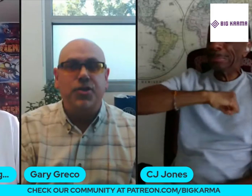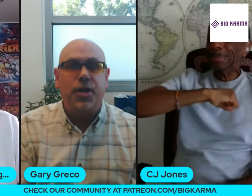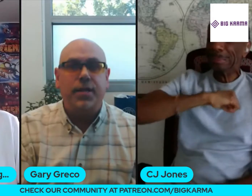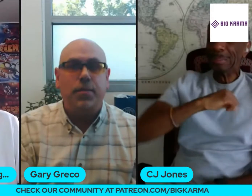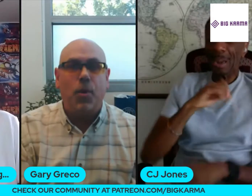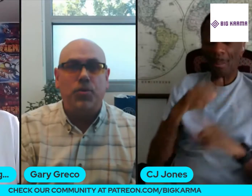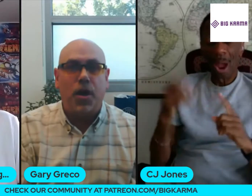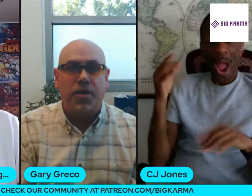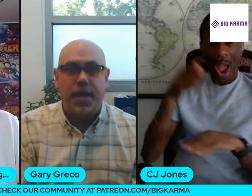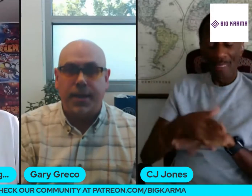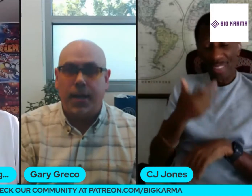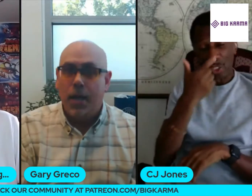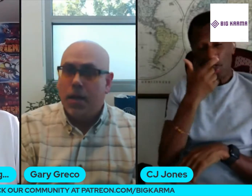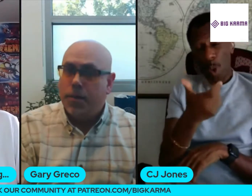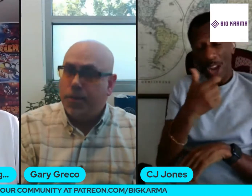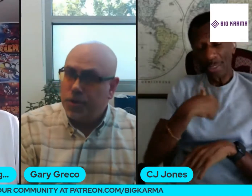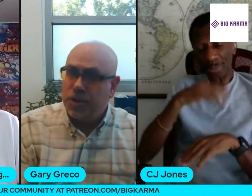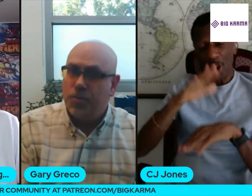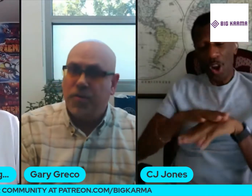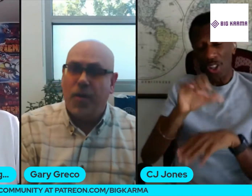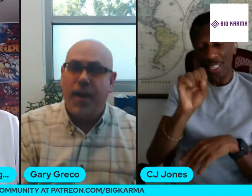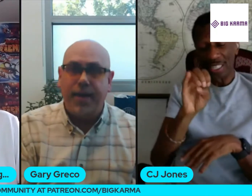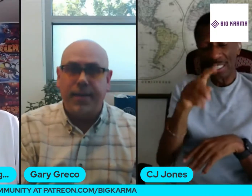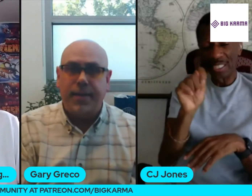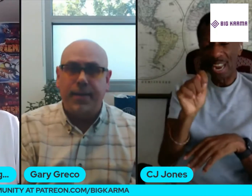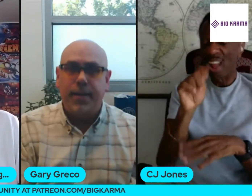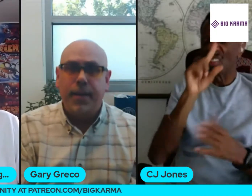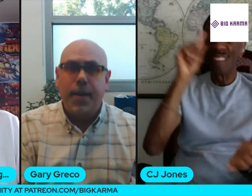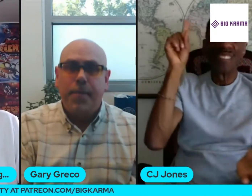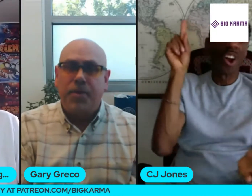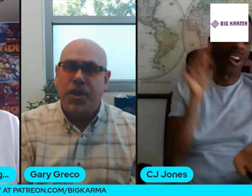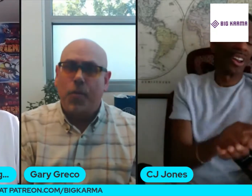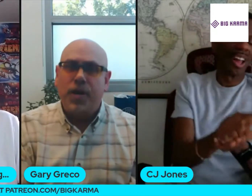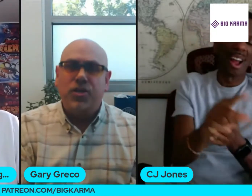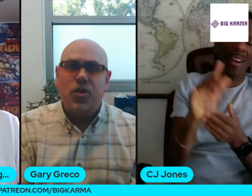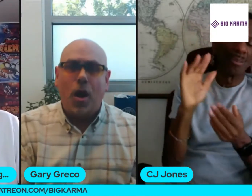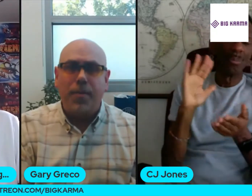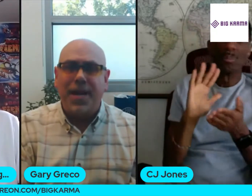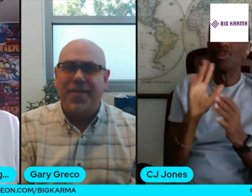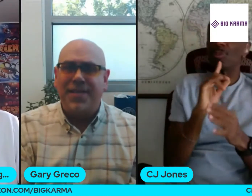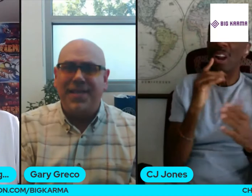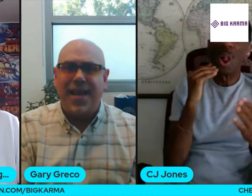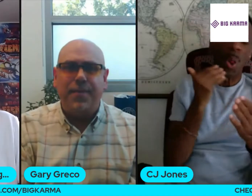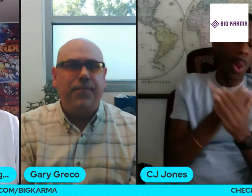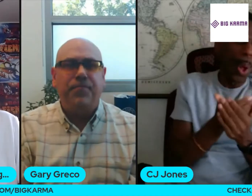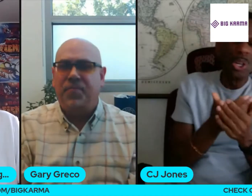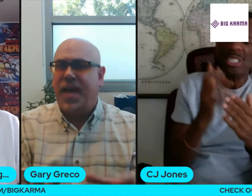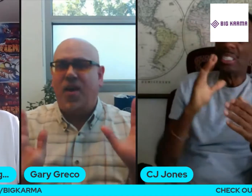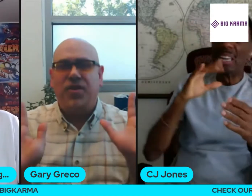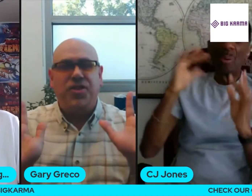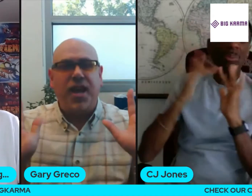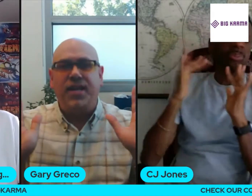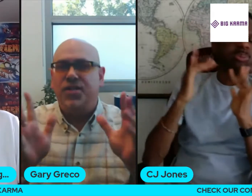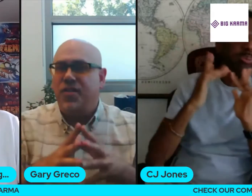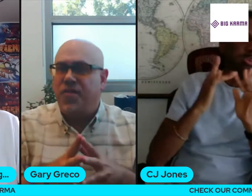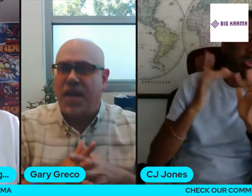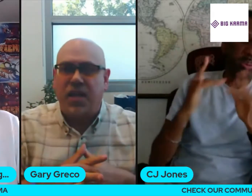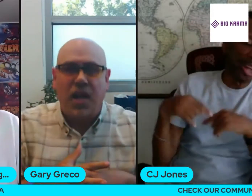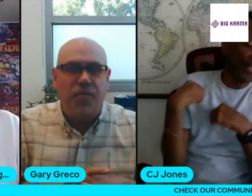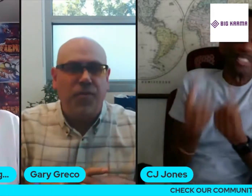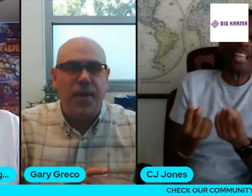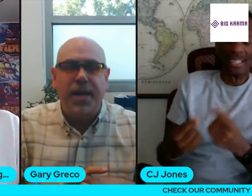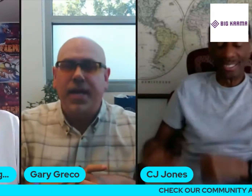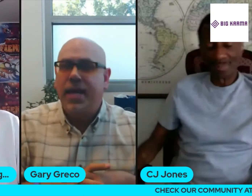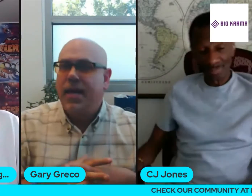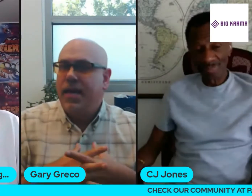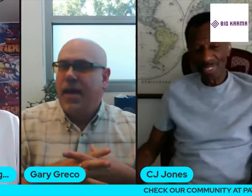and CJ is the most authentic. The producer was very hesitant, but then when he saw me on the set, that all changed. He fell in